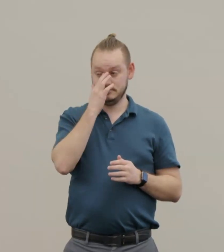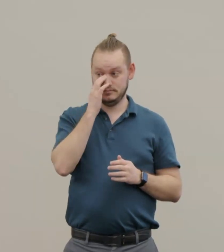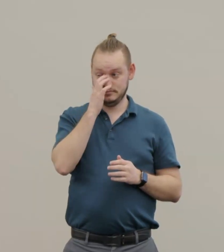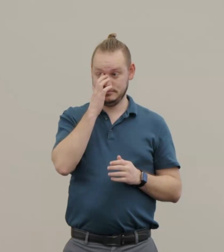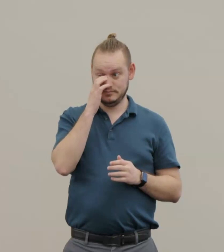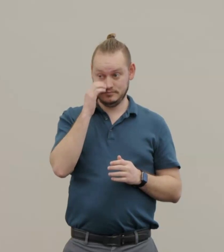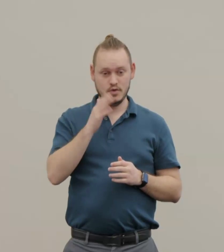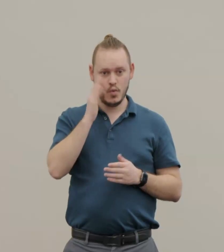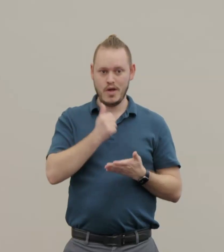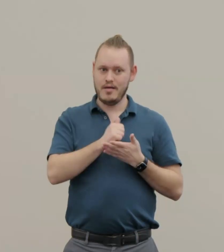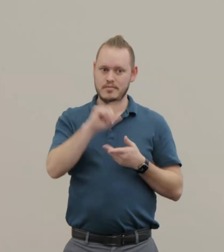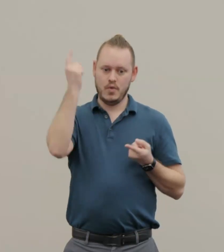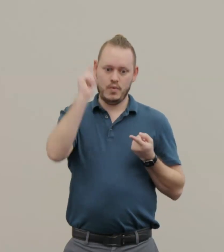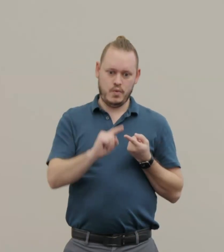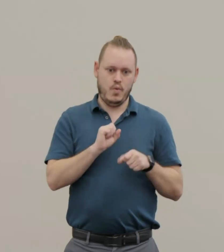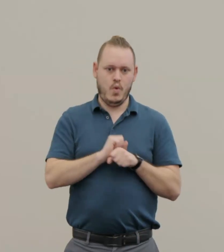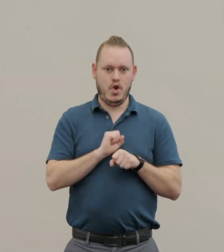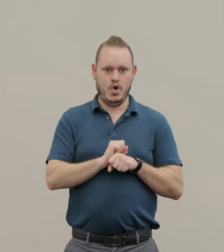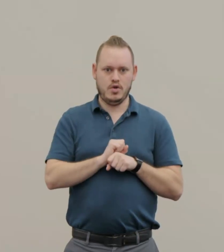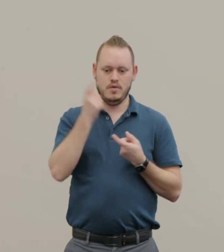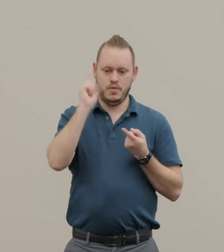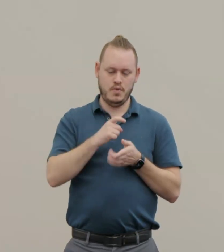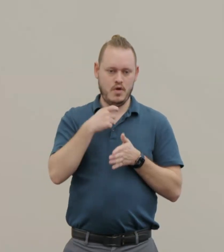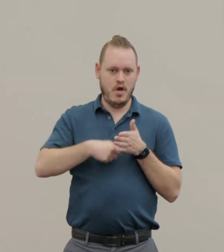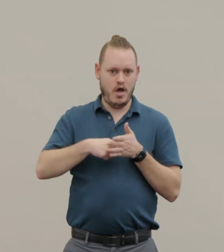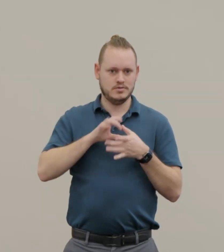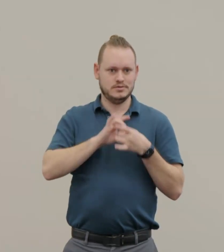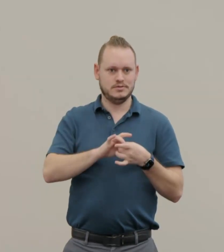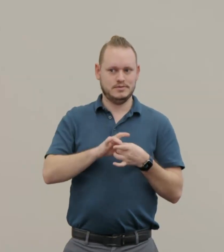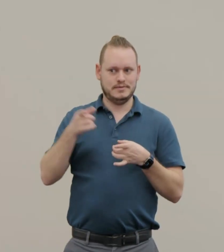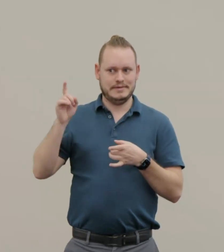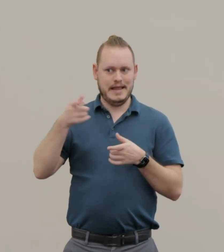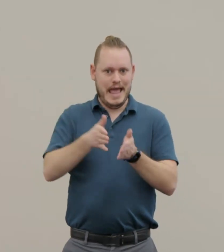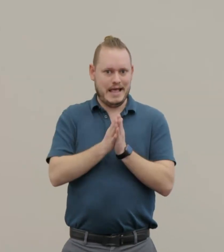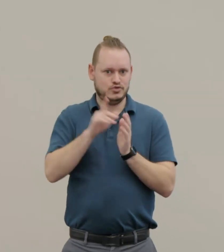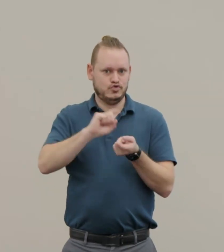you reduce the amount of work and the costs that are associated with what's being asked of you.